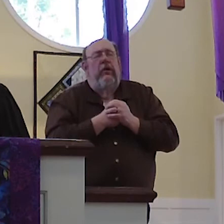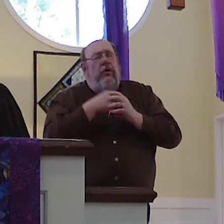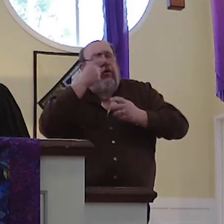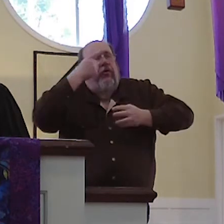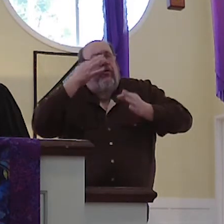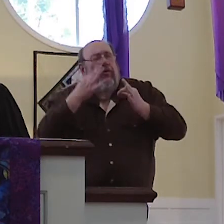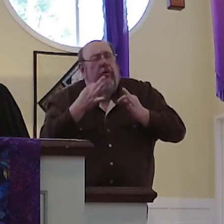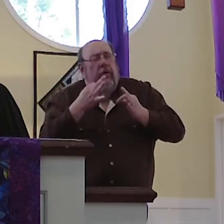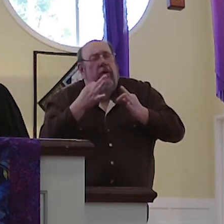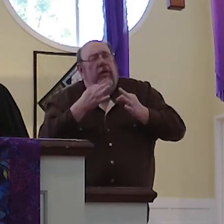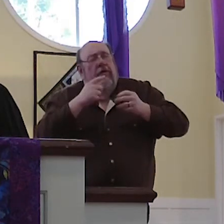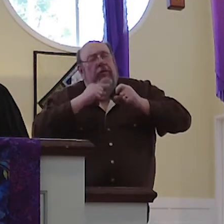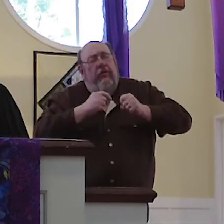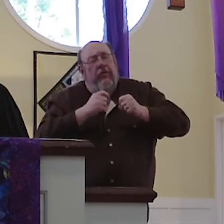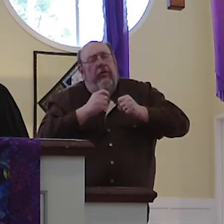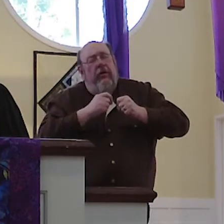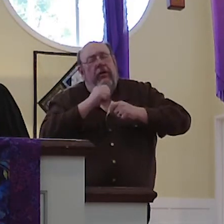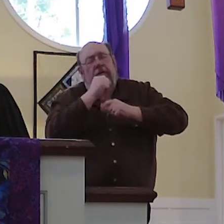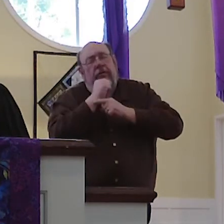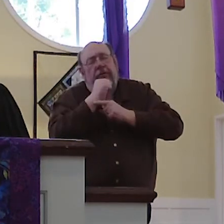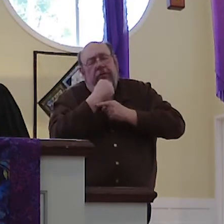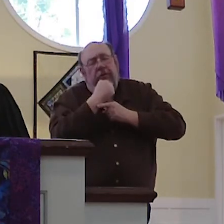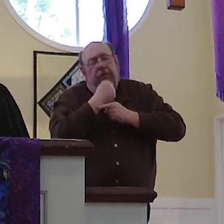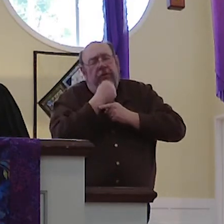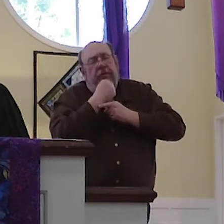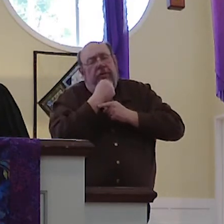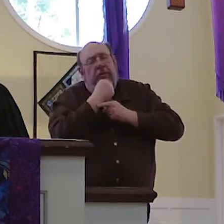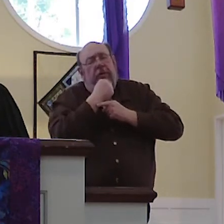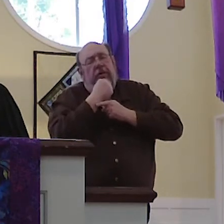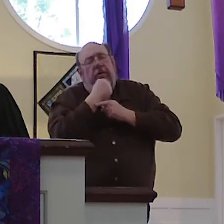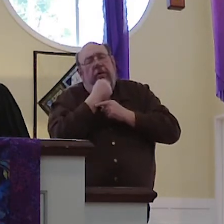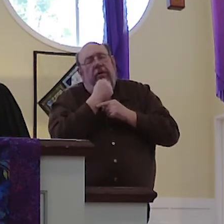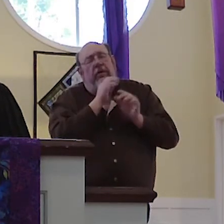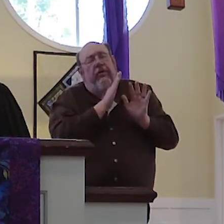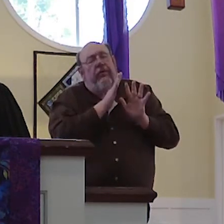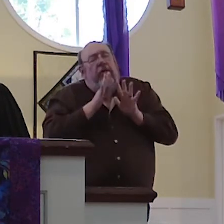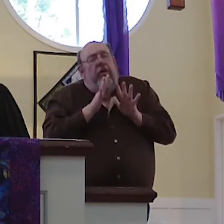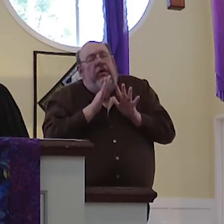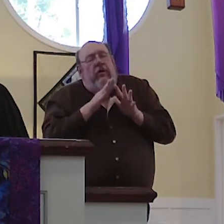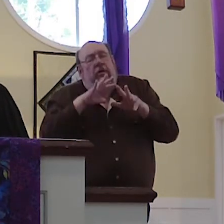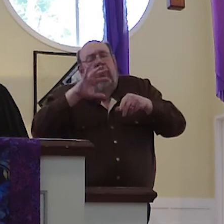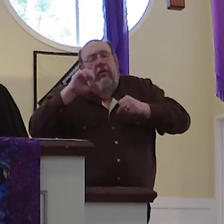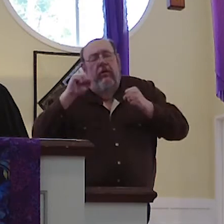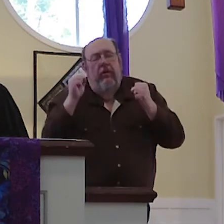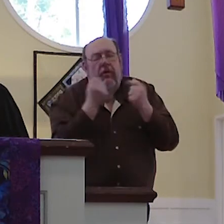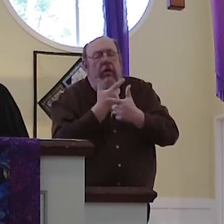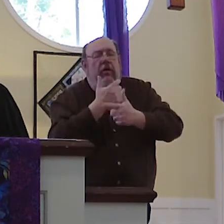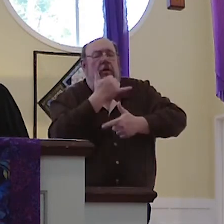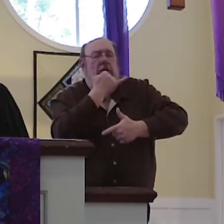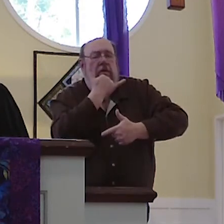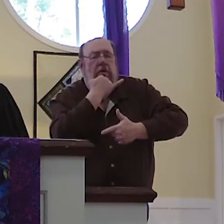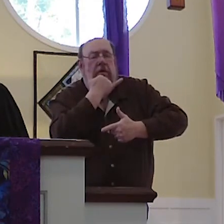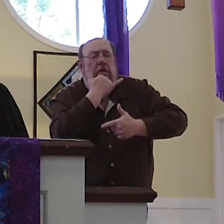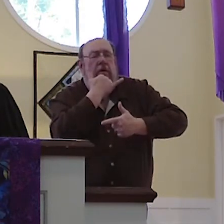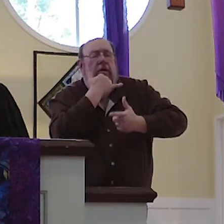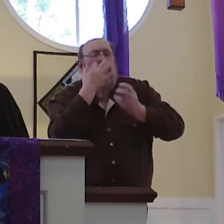to endure, spare us. From the grip of all that is evil, free